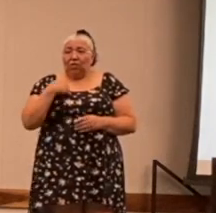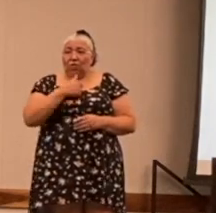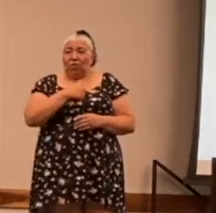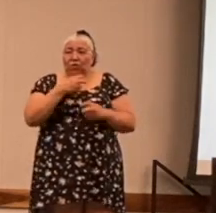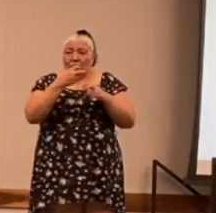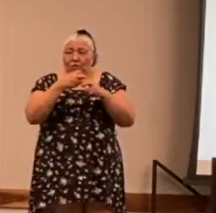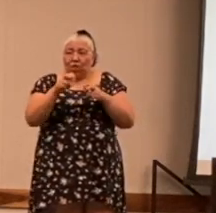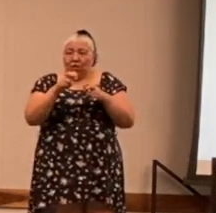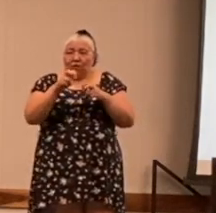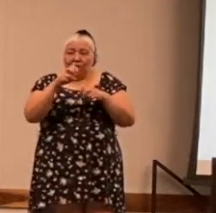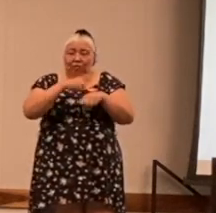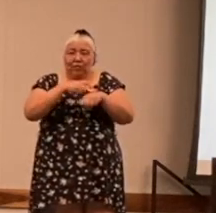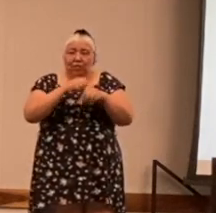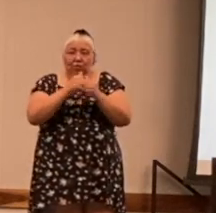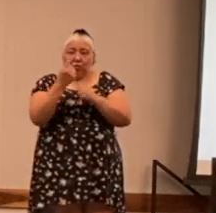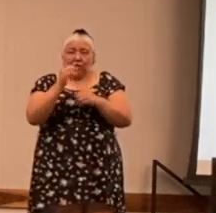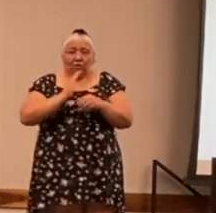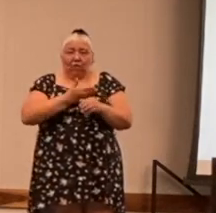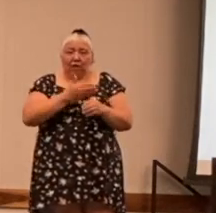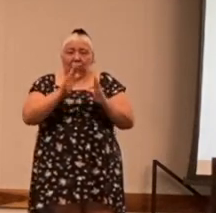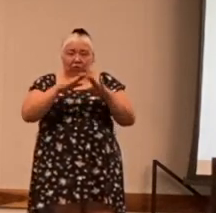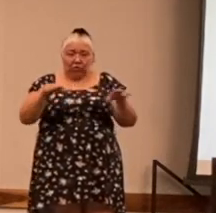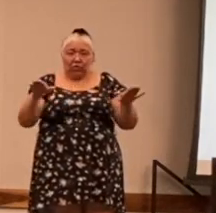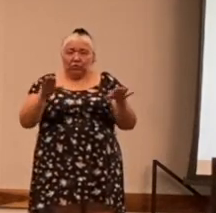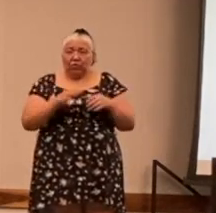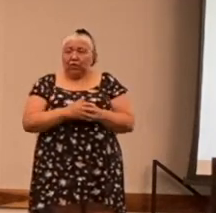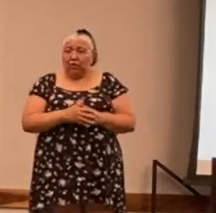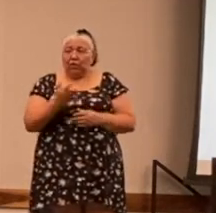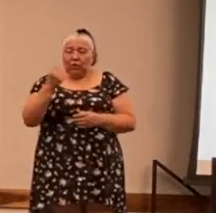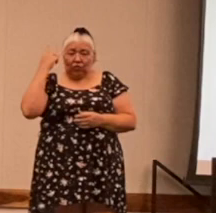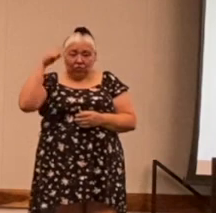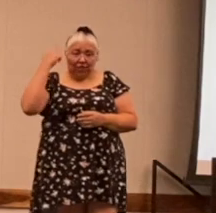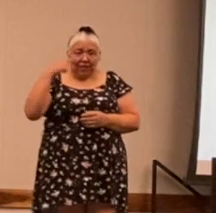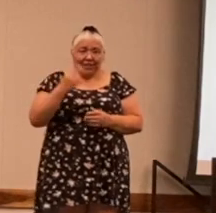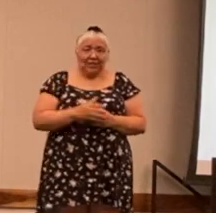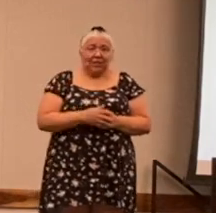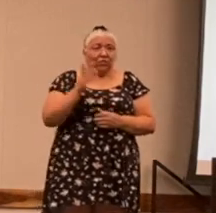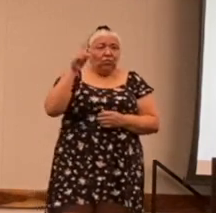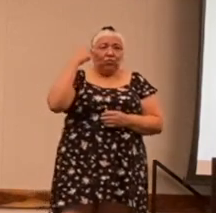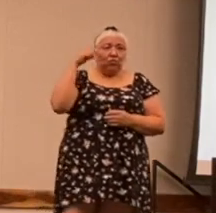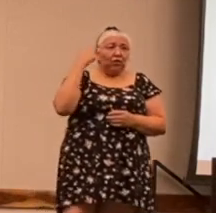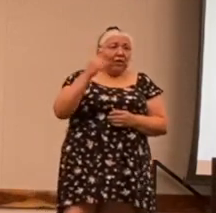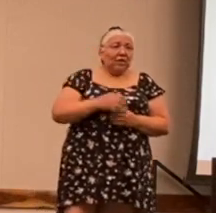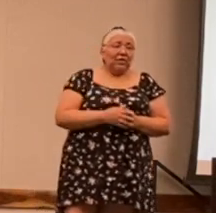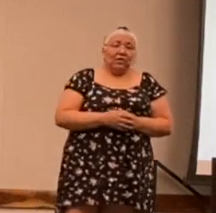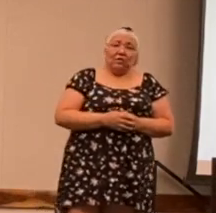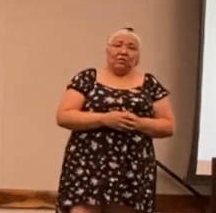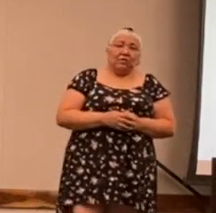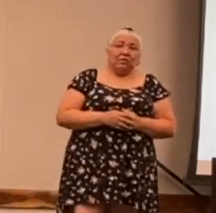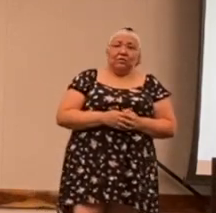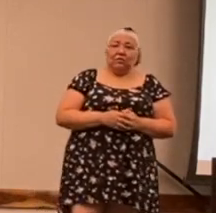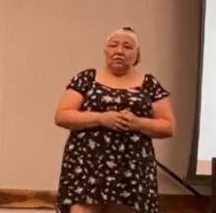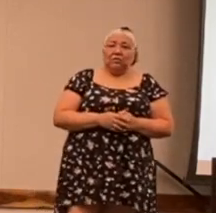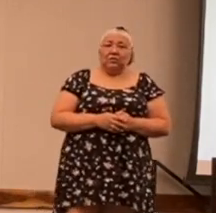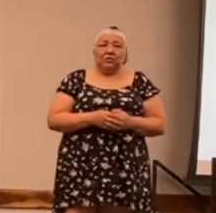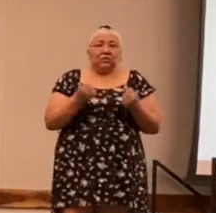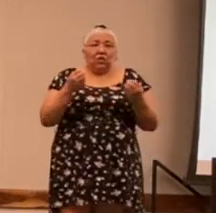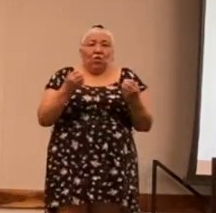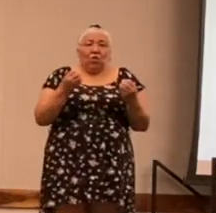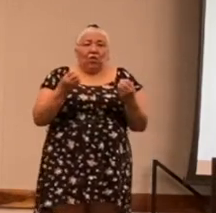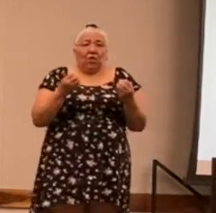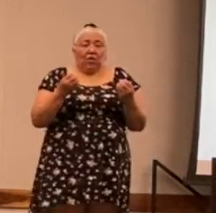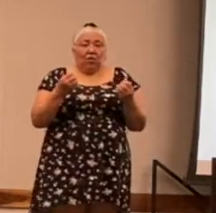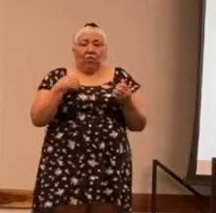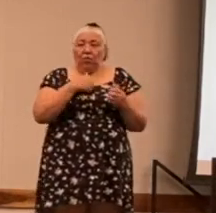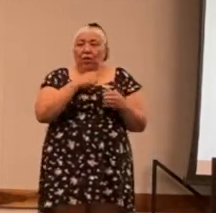a rough patch with one of our children. Right? It was crazy. It was crazy, crazy, wet, funky. You know, right? It was just nothing. Right? So here we